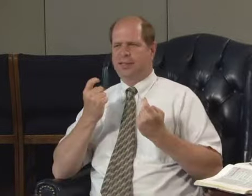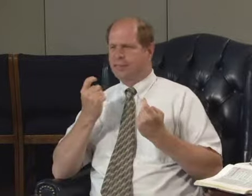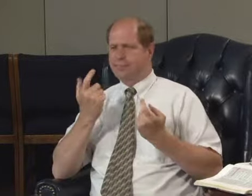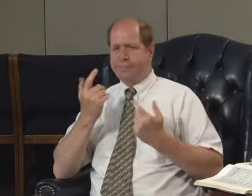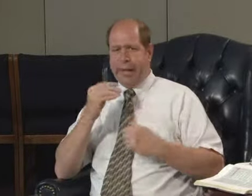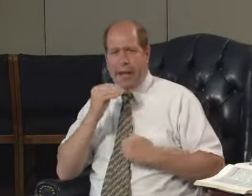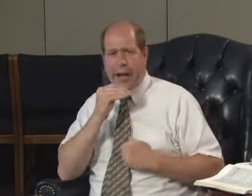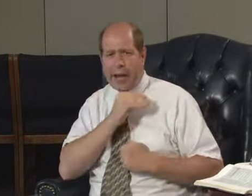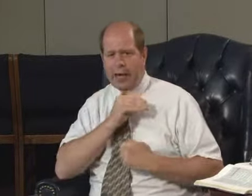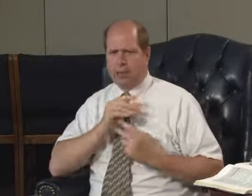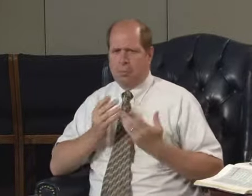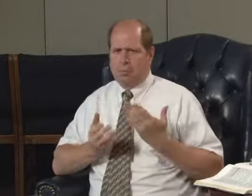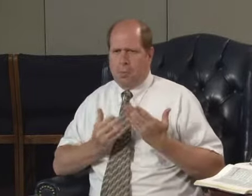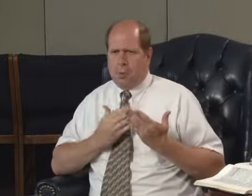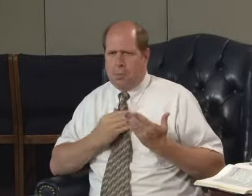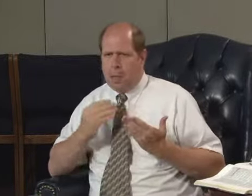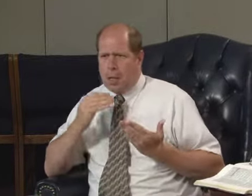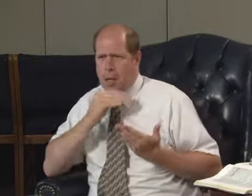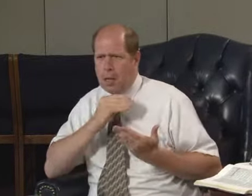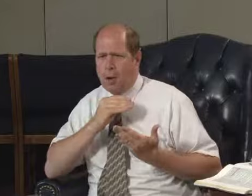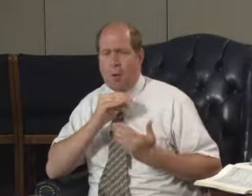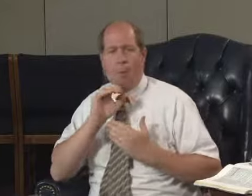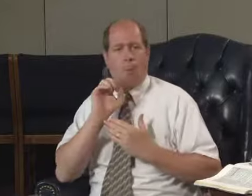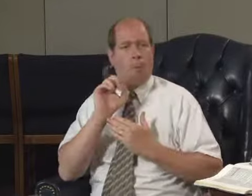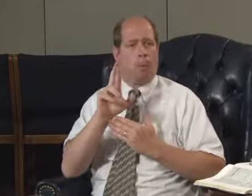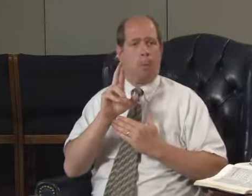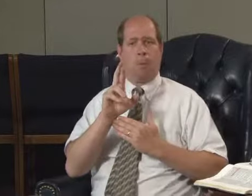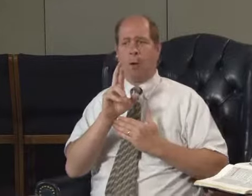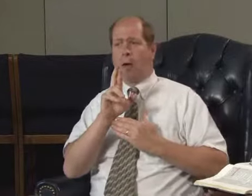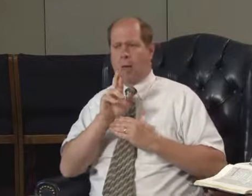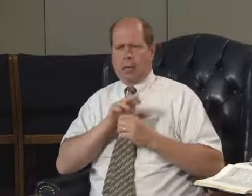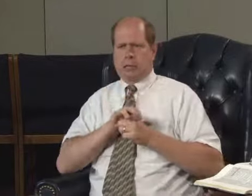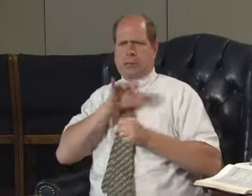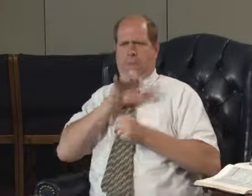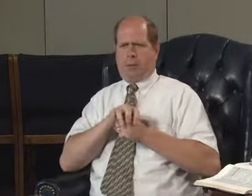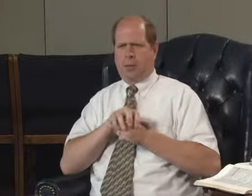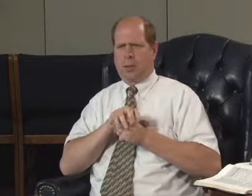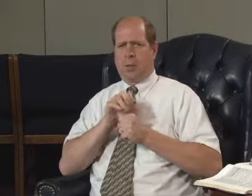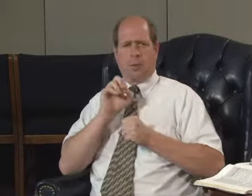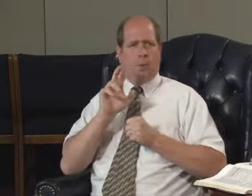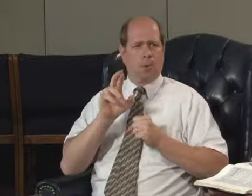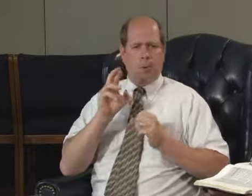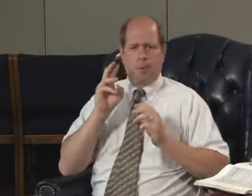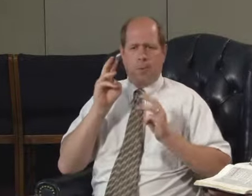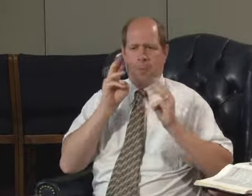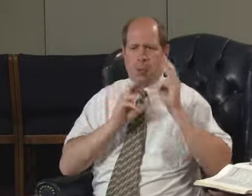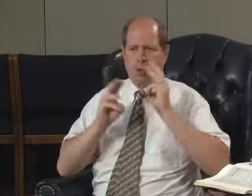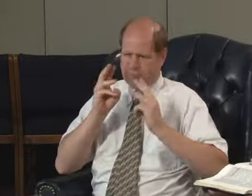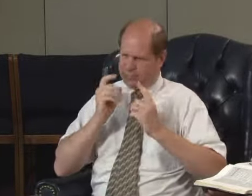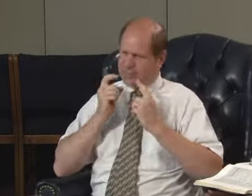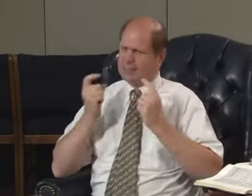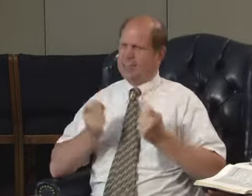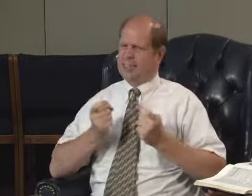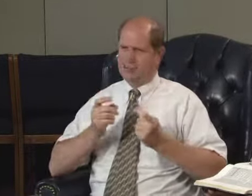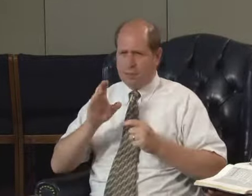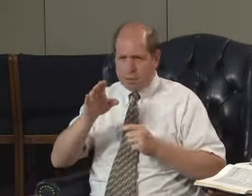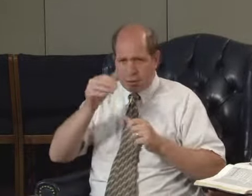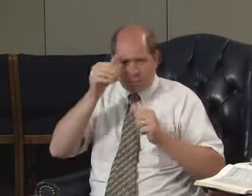life there is sin. There are lies. They could be white lies. You might have a temper. You